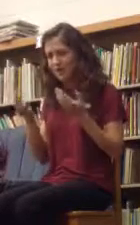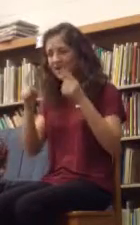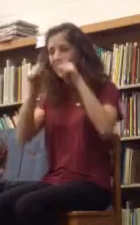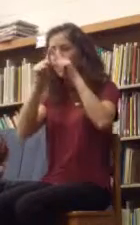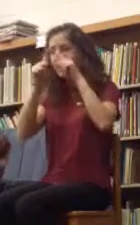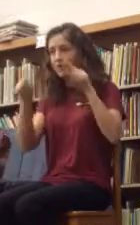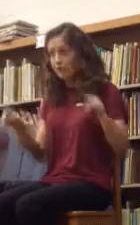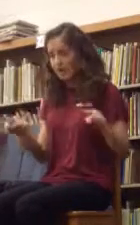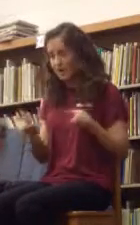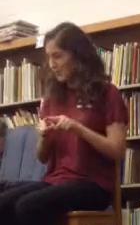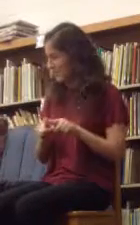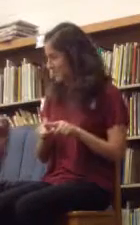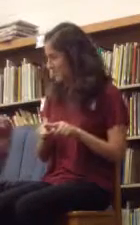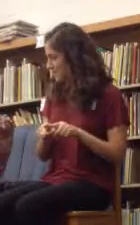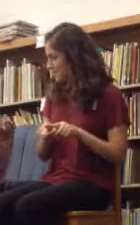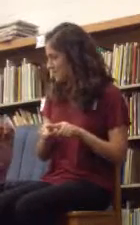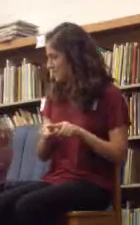And this